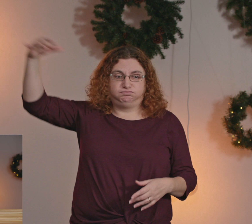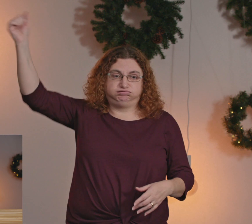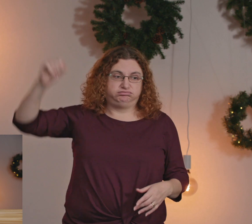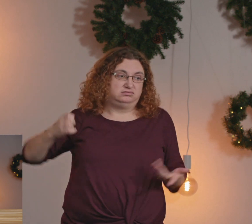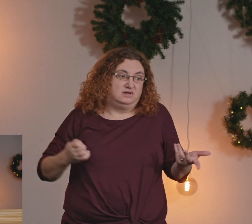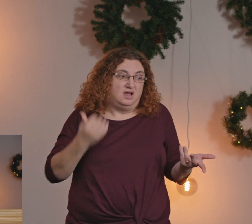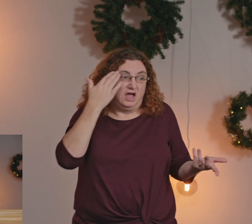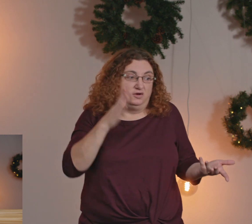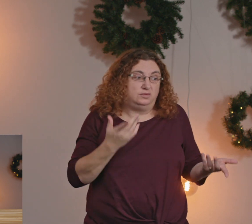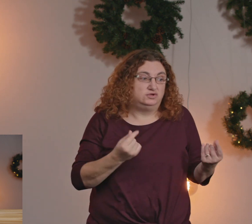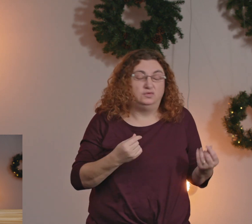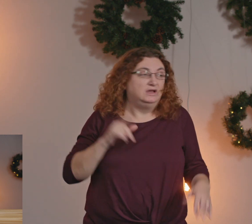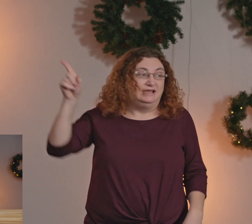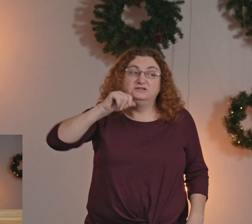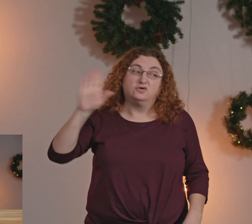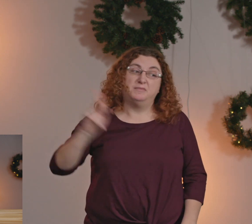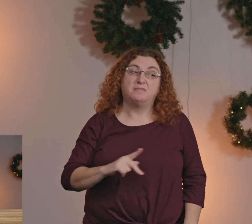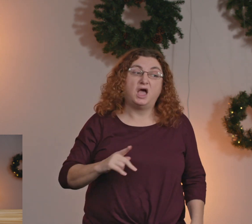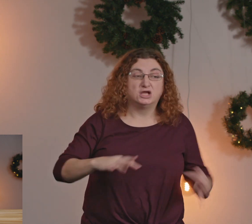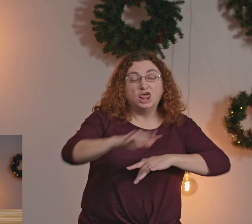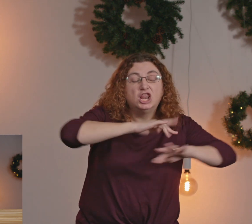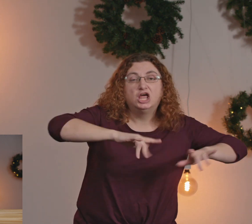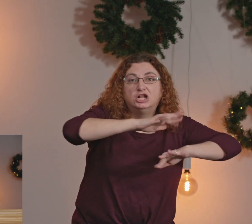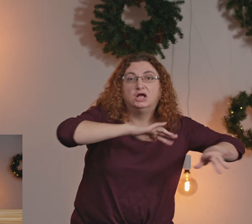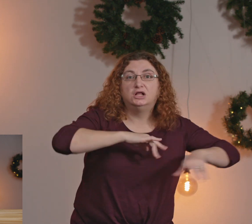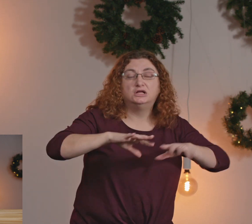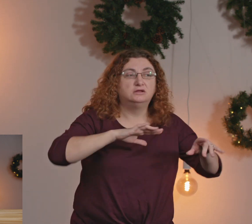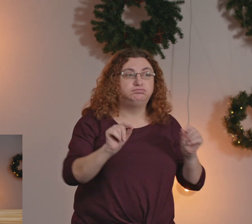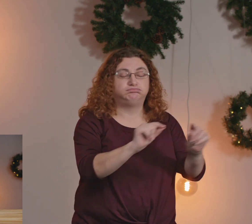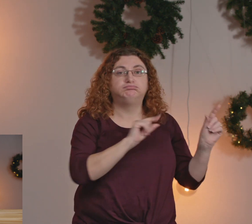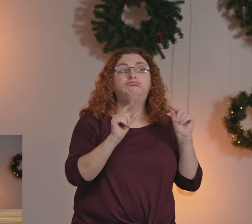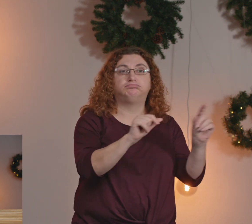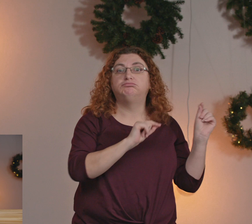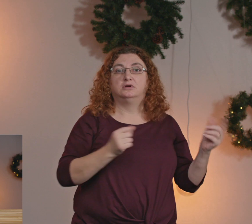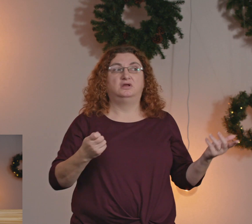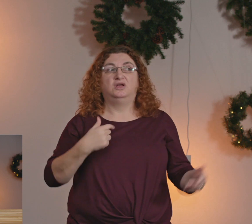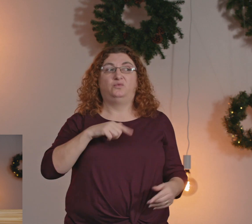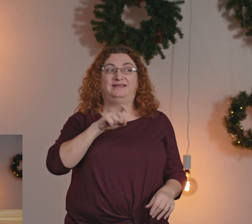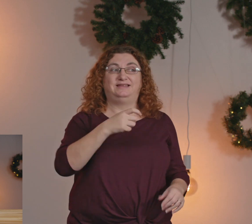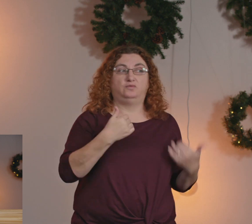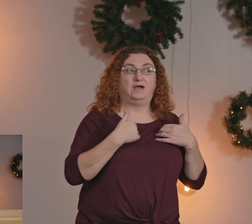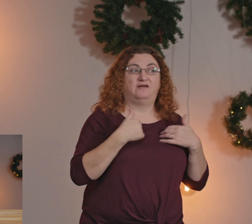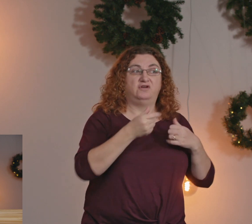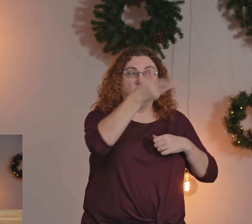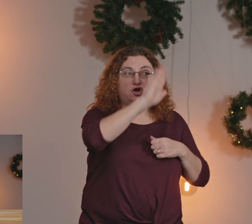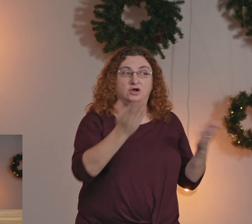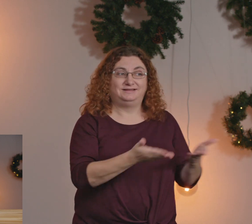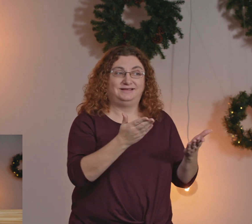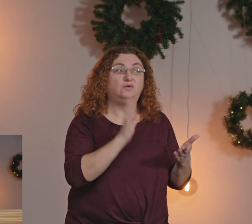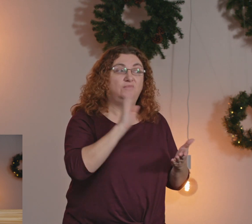took off. He's not coming back. So if he and Yahweh are gone, then we need to have a God who's going to care for